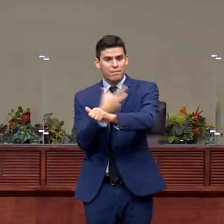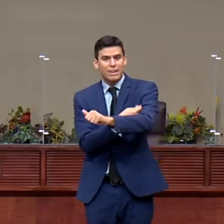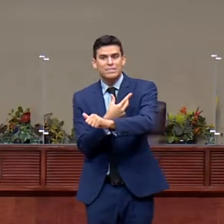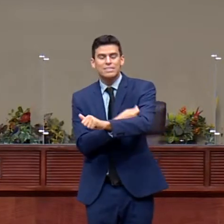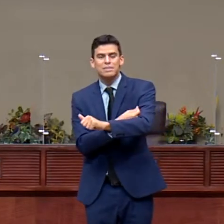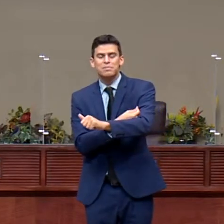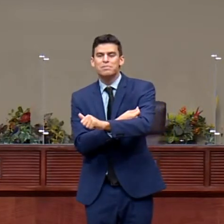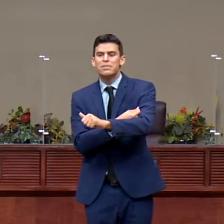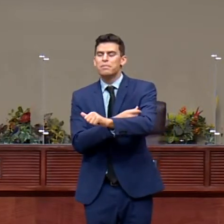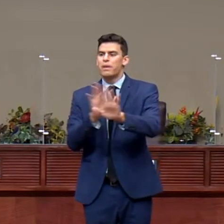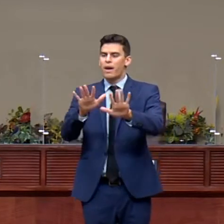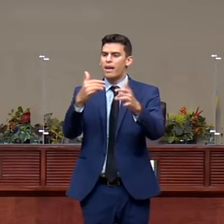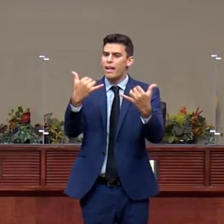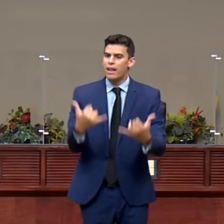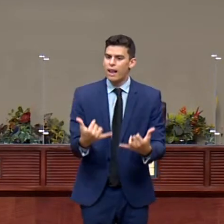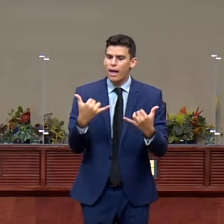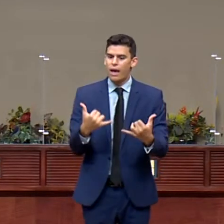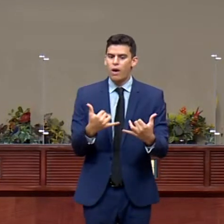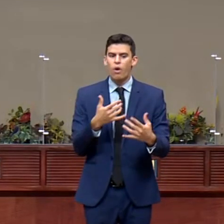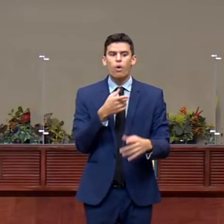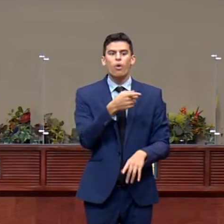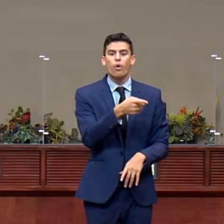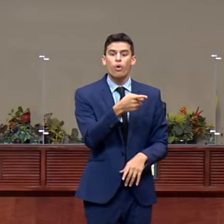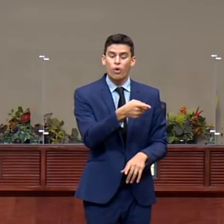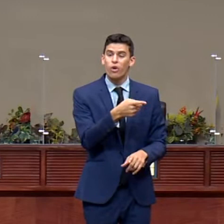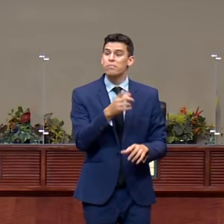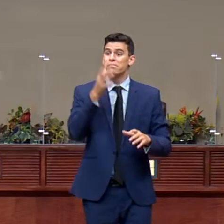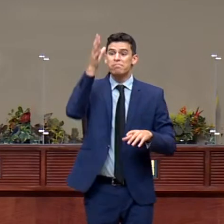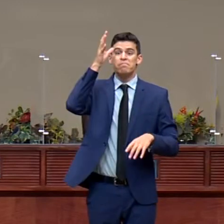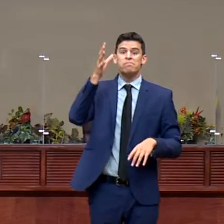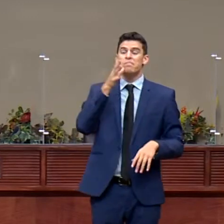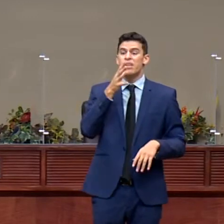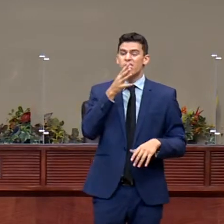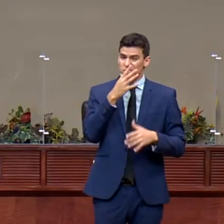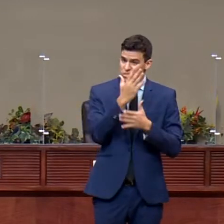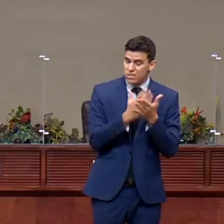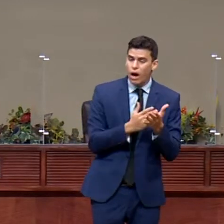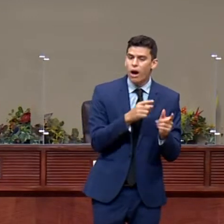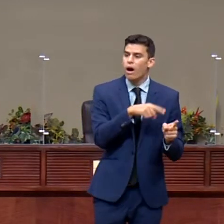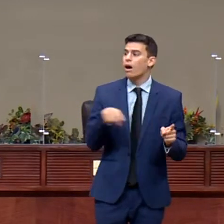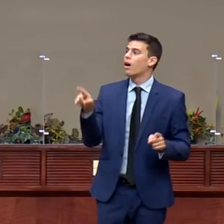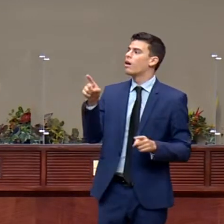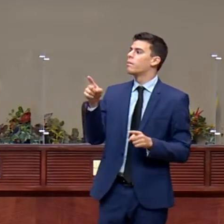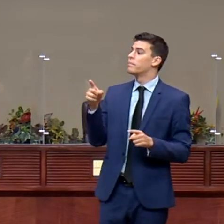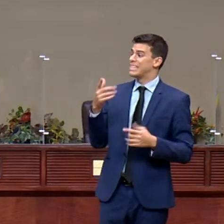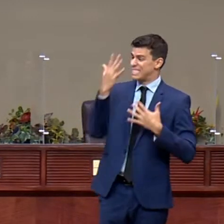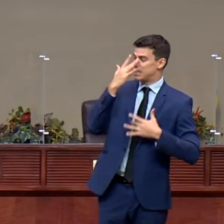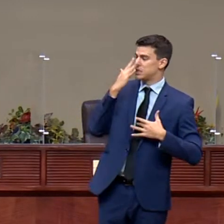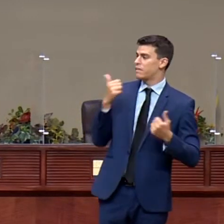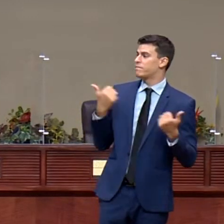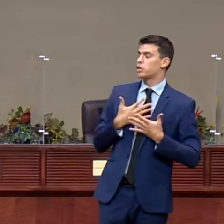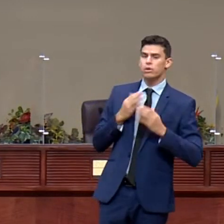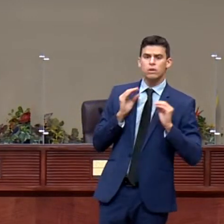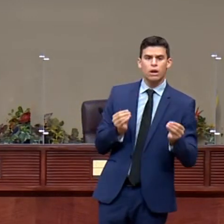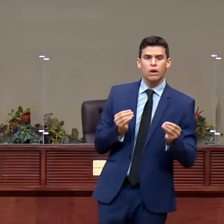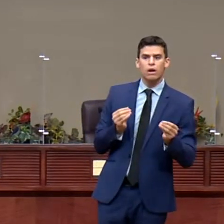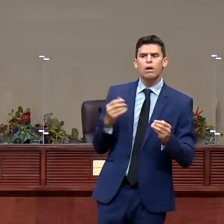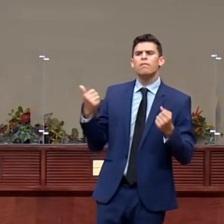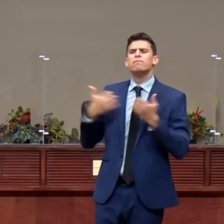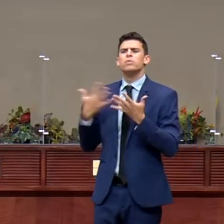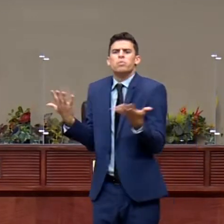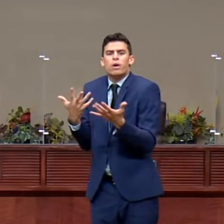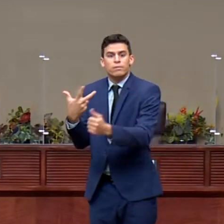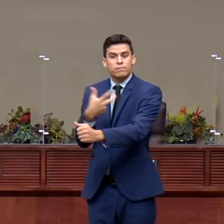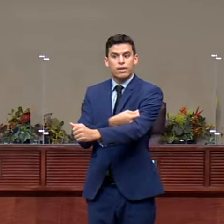parents is that when they don't fear the disease, they fear the vaccine. And yet we